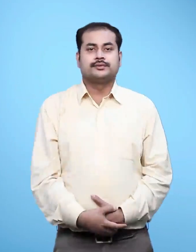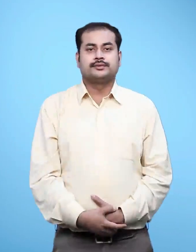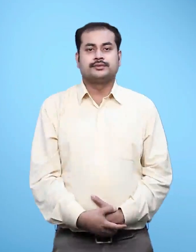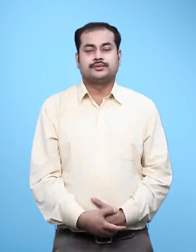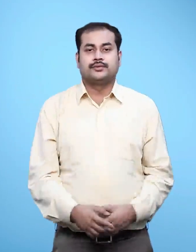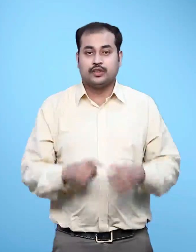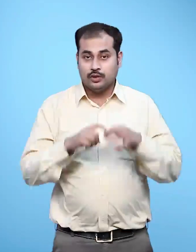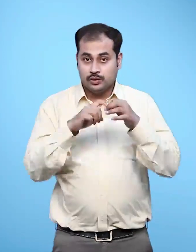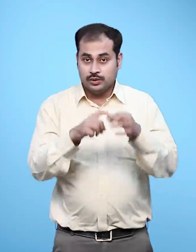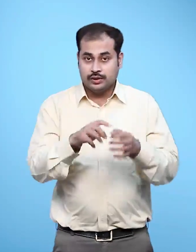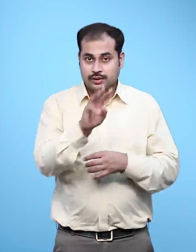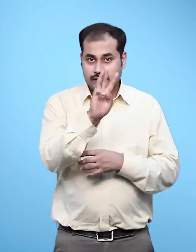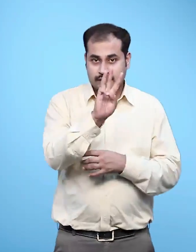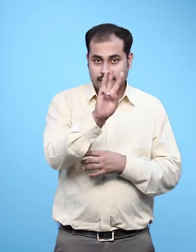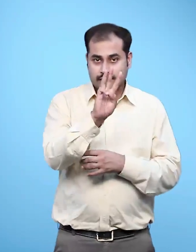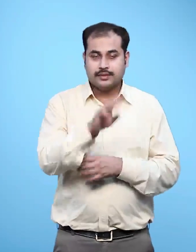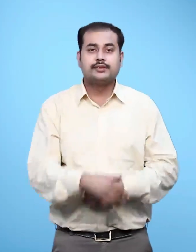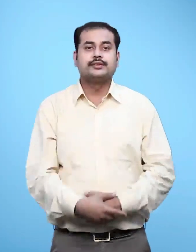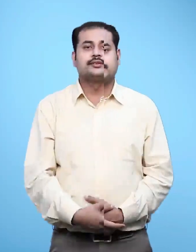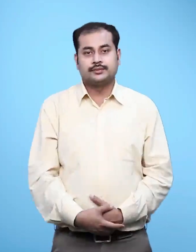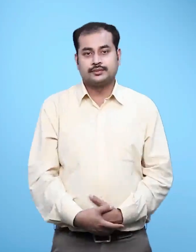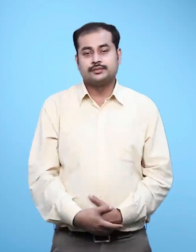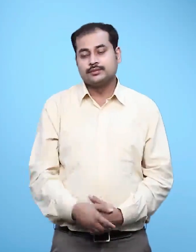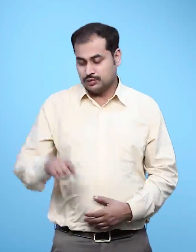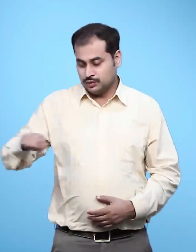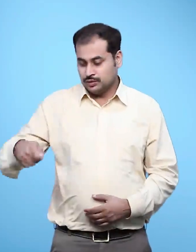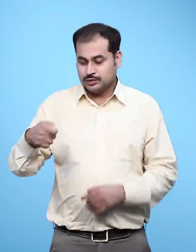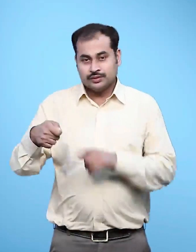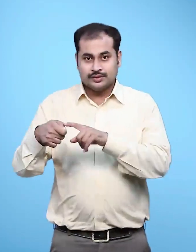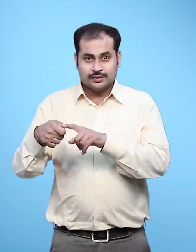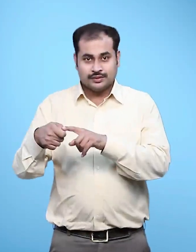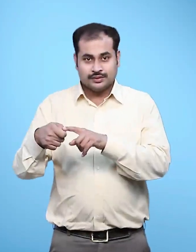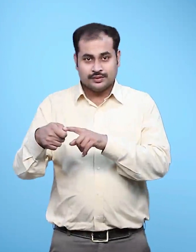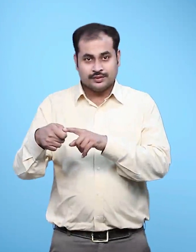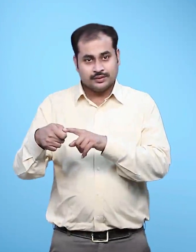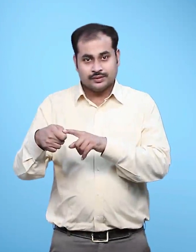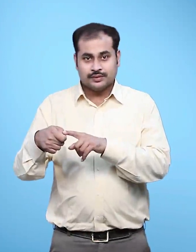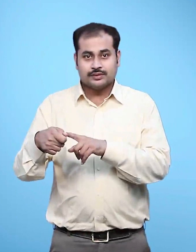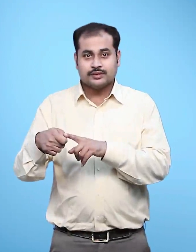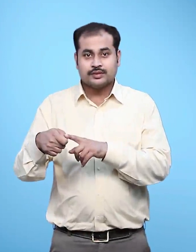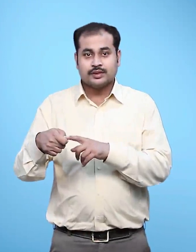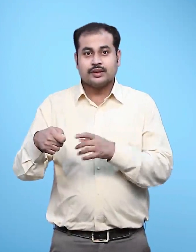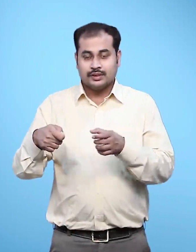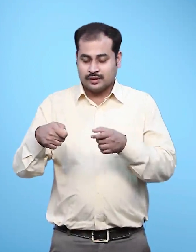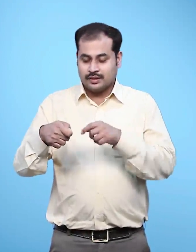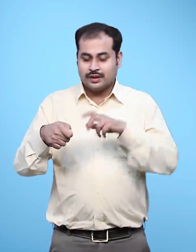Question 3 How many drops of lemon juice fill one spoon?